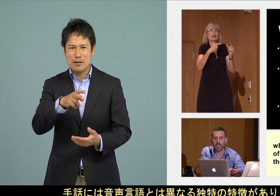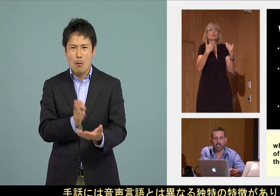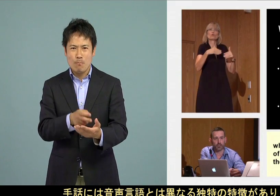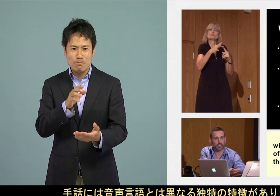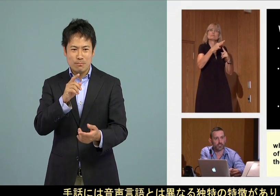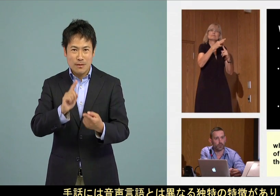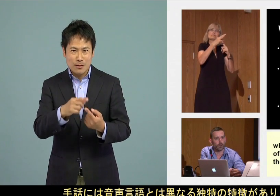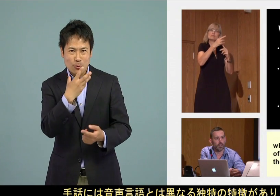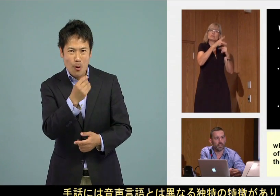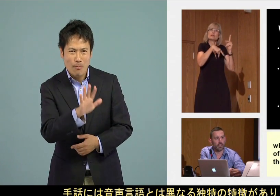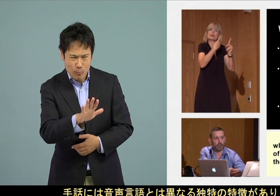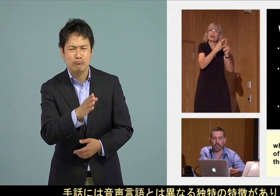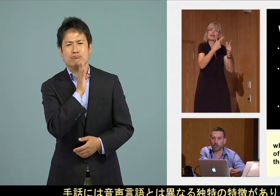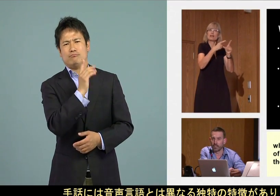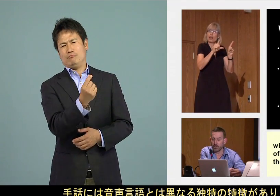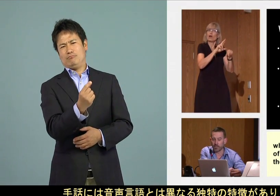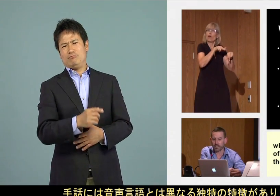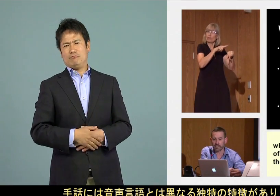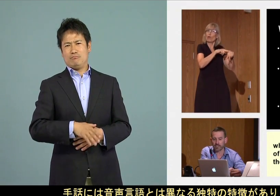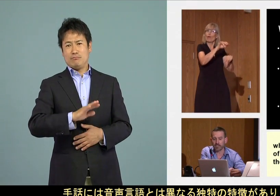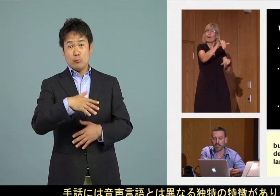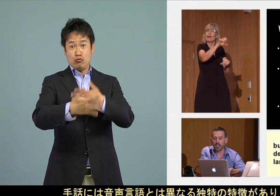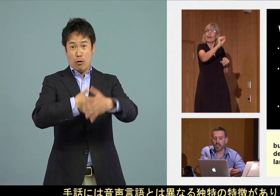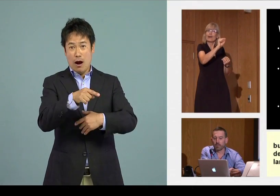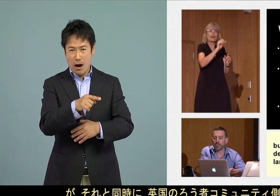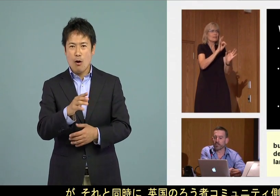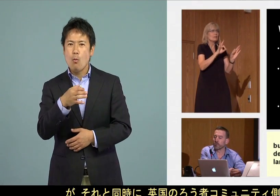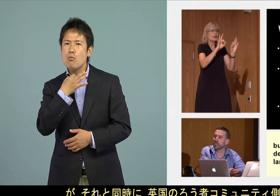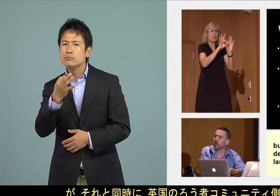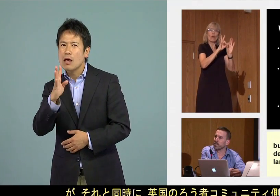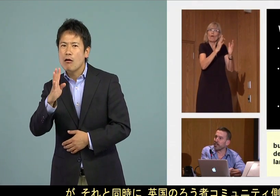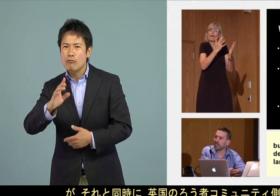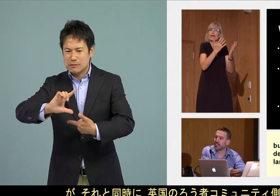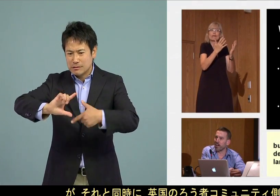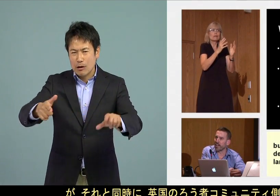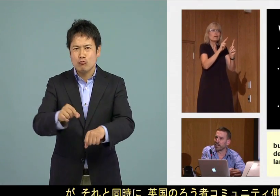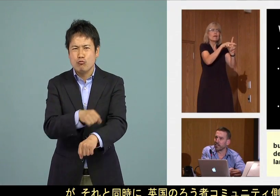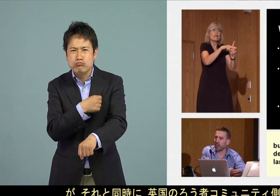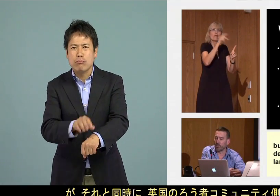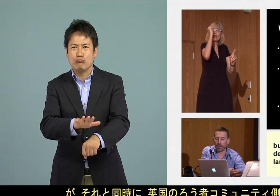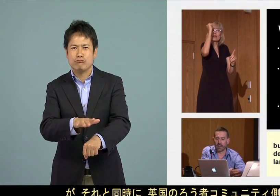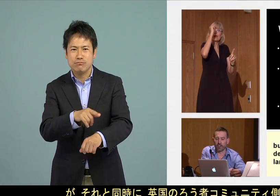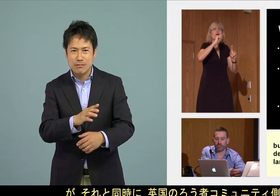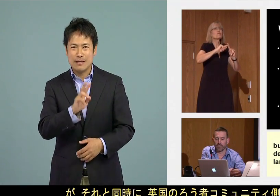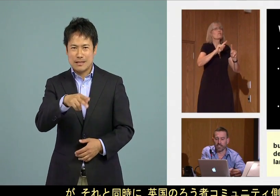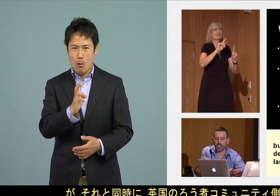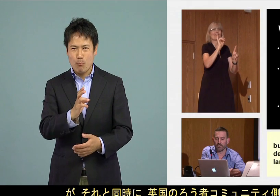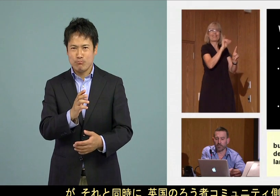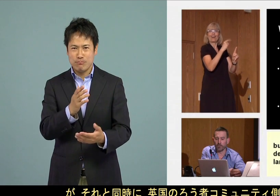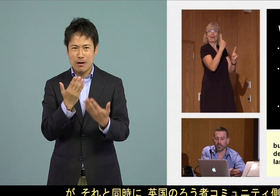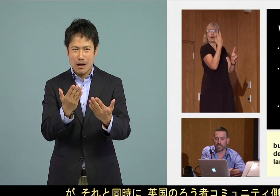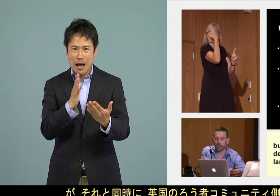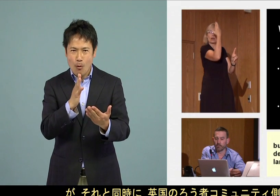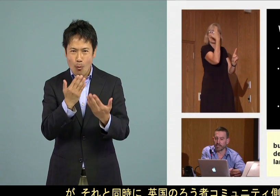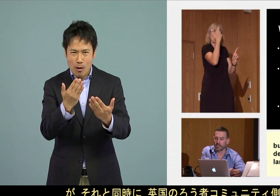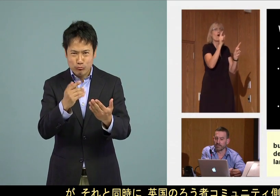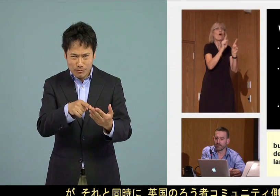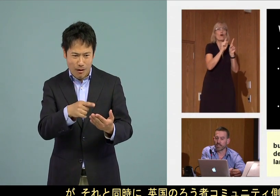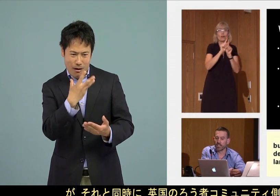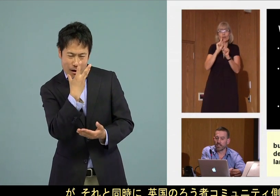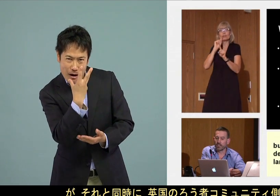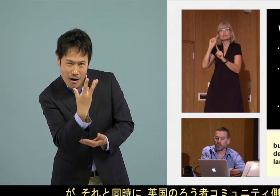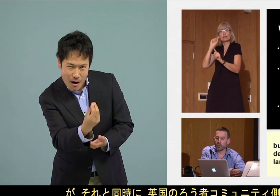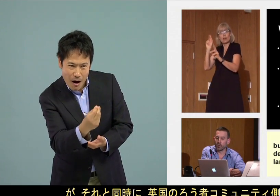of great interest to theoretical linguists. But there's also a desire on the part of the deaf community in